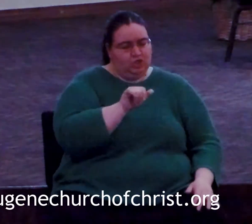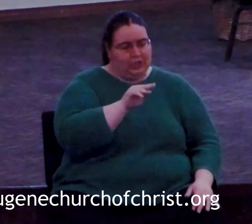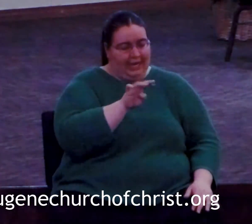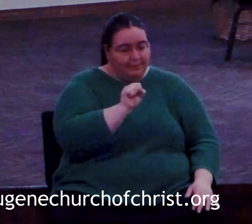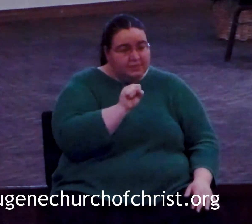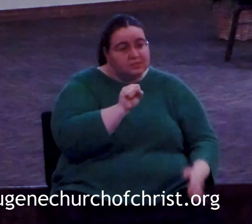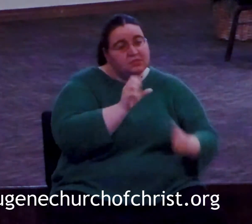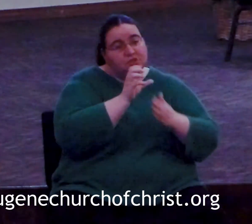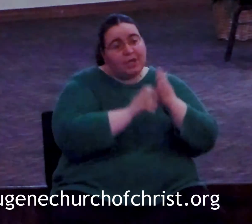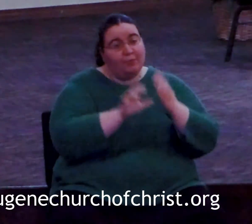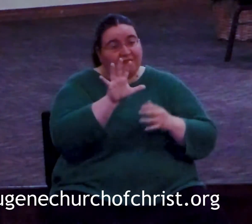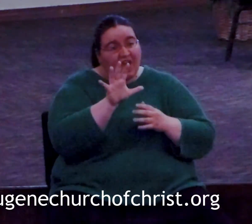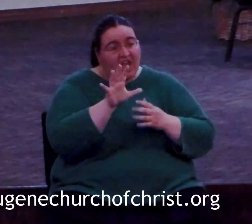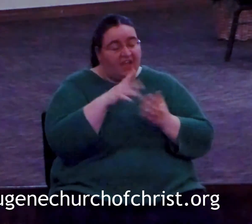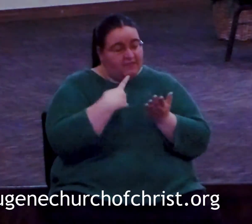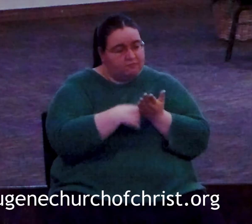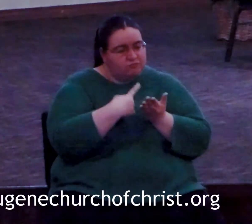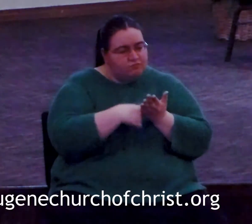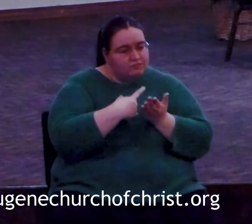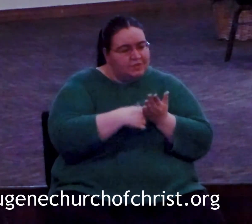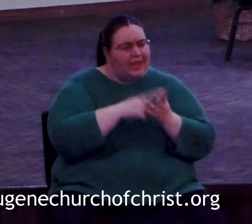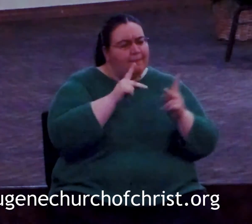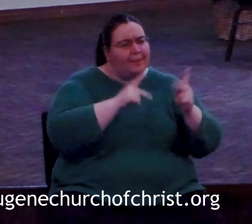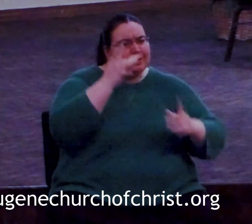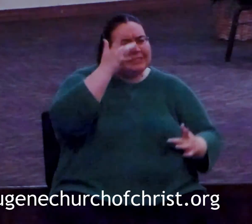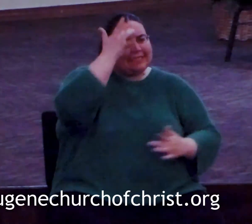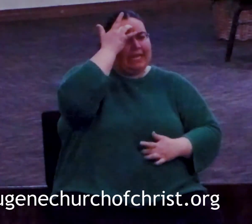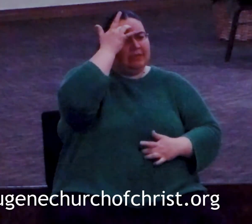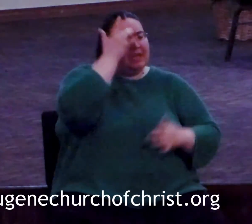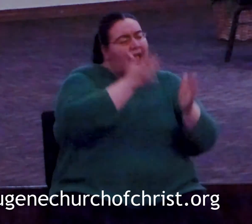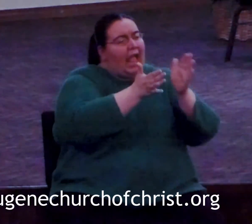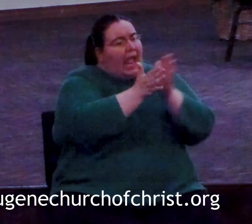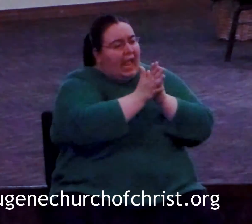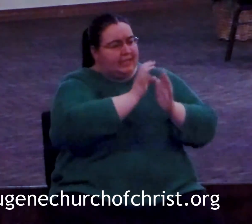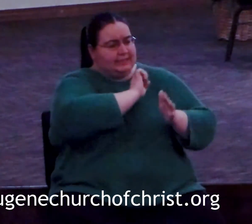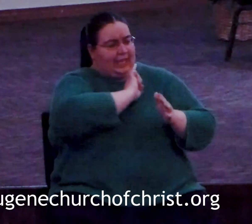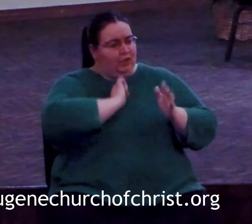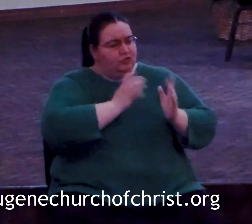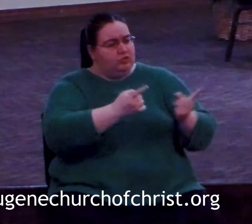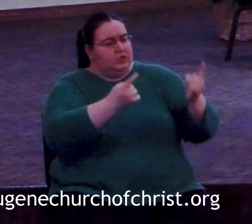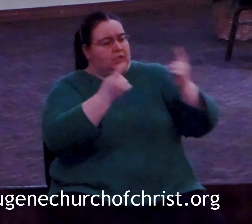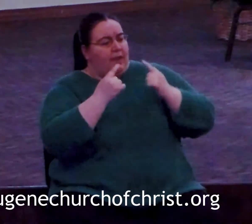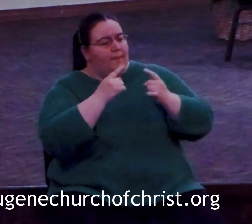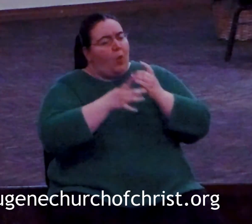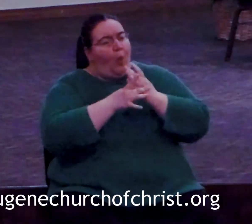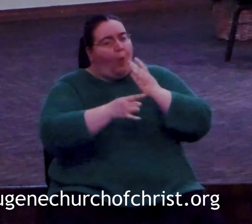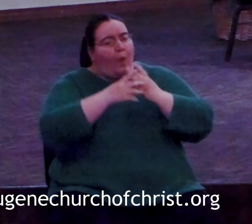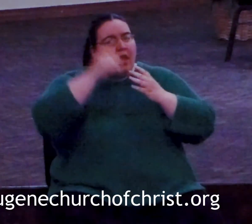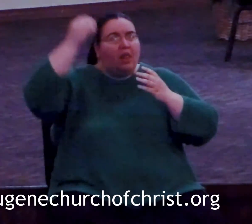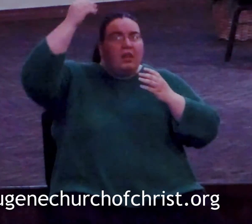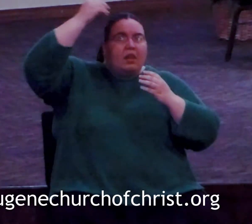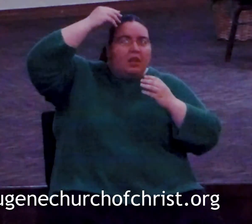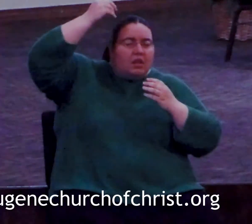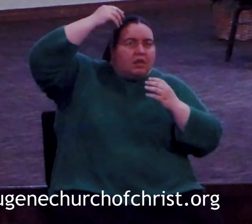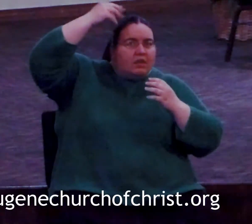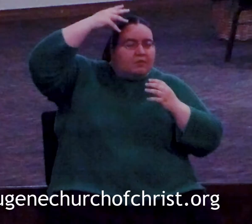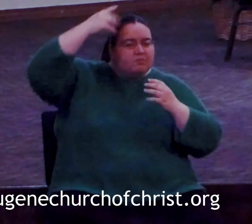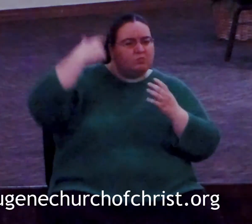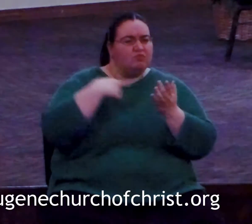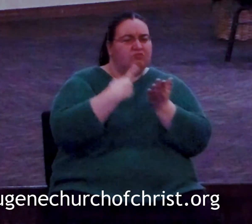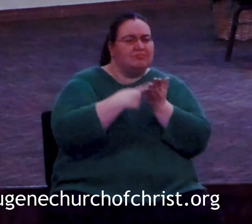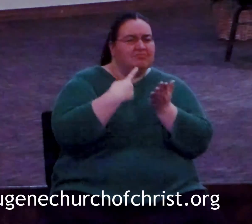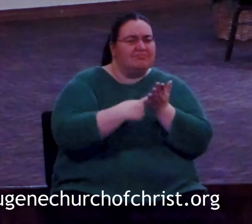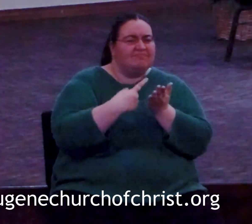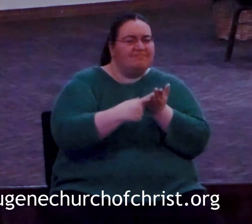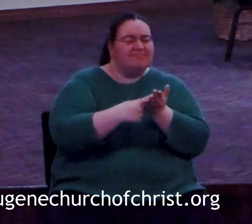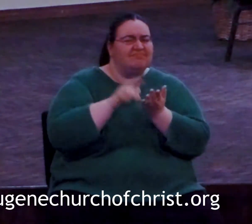talks about people being sick and asking an elder of the church to come and anoint them with oil. And we were discussing how infrequently we've seen anything